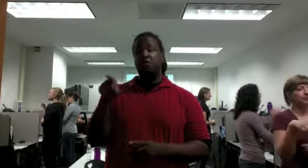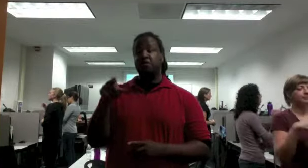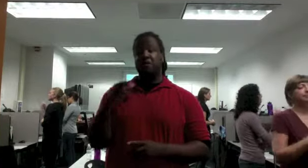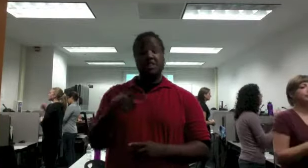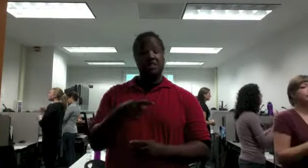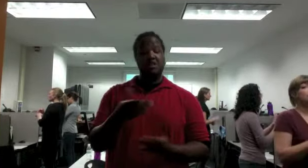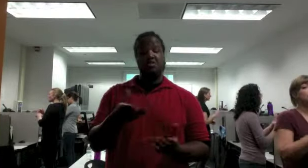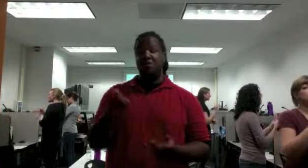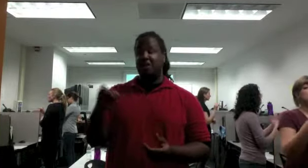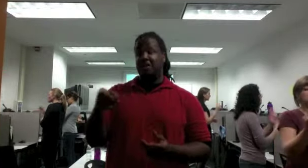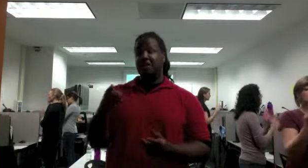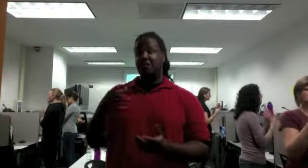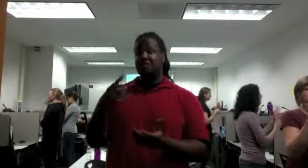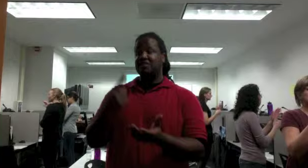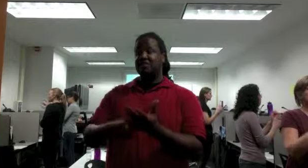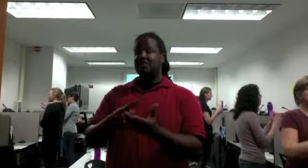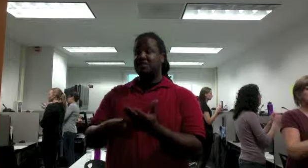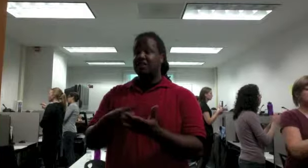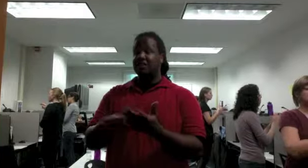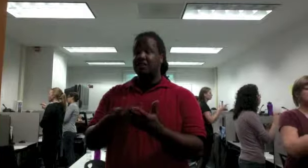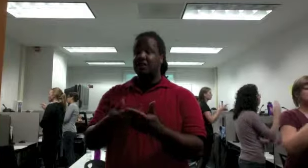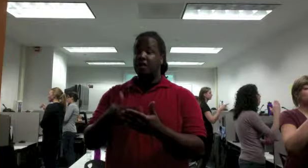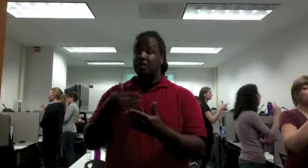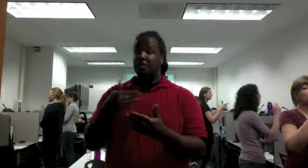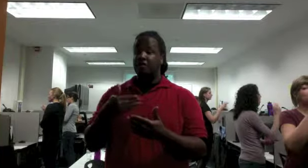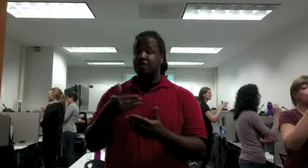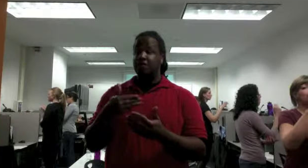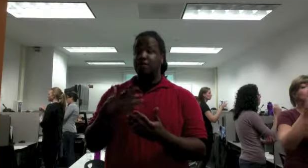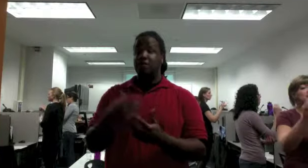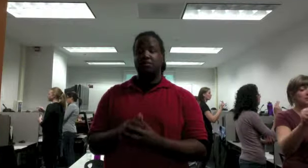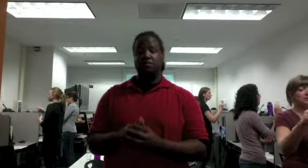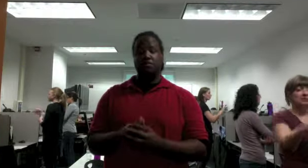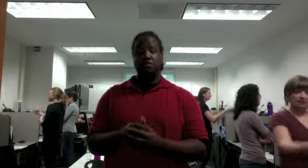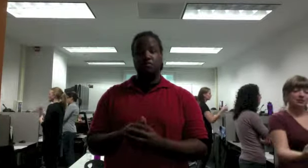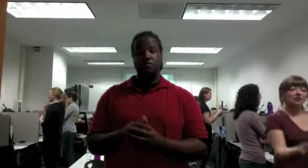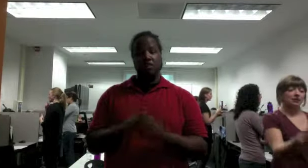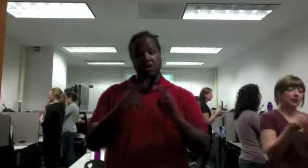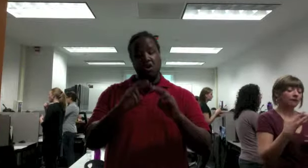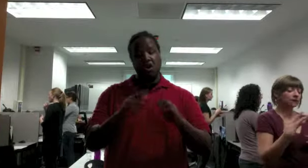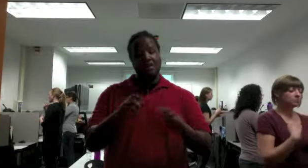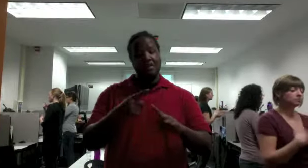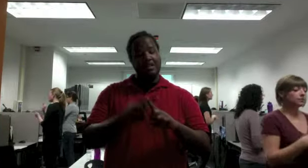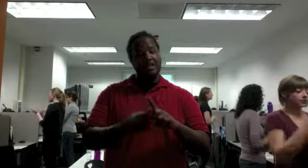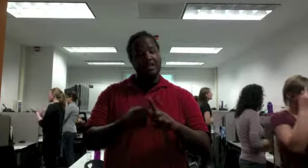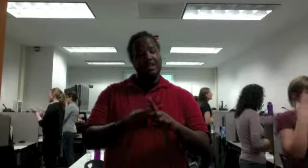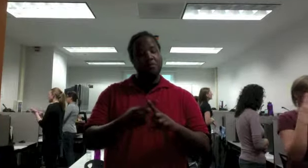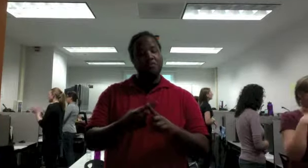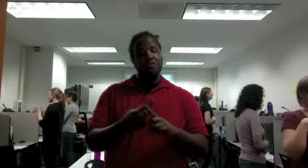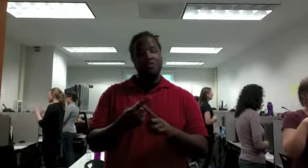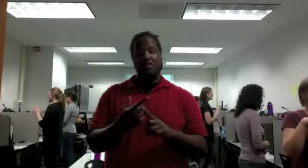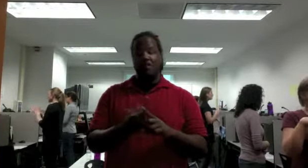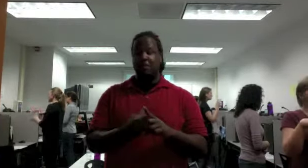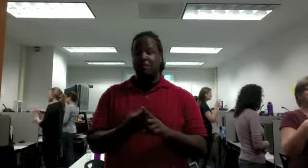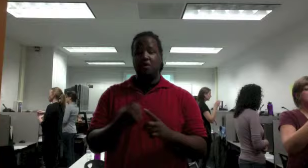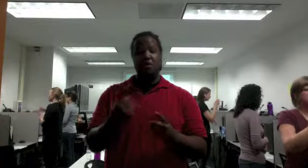This is the one that Curtis was talking about when he gave us an example of condensation. You're looking at the temperature at